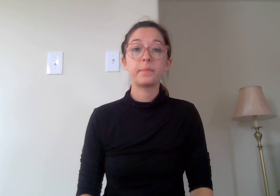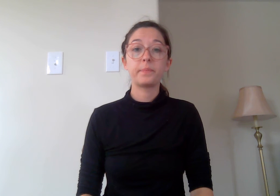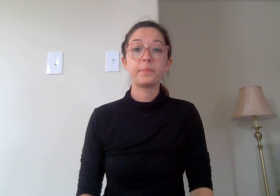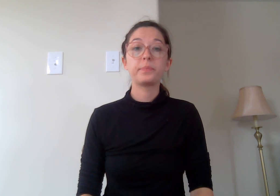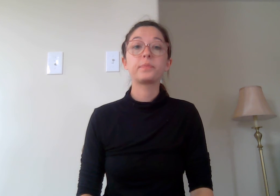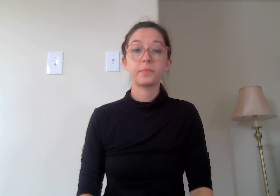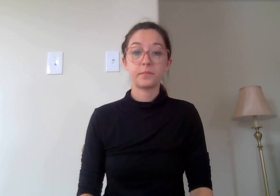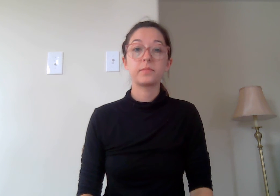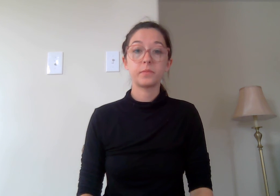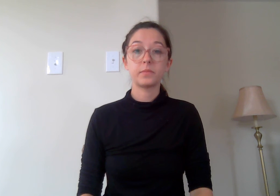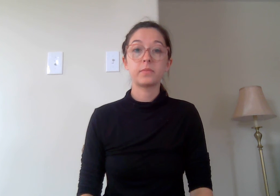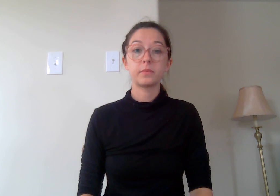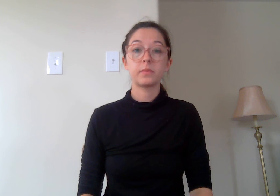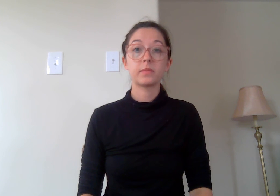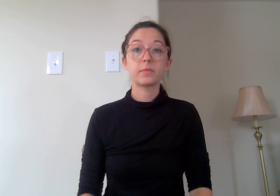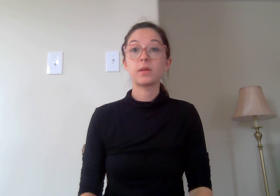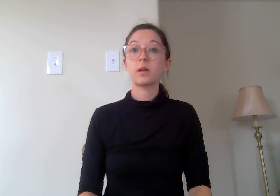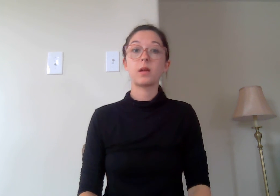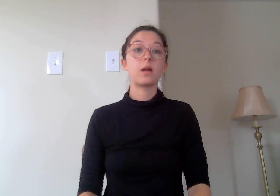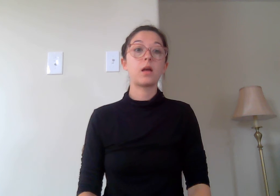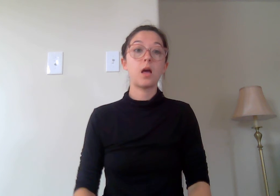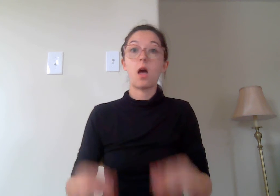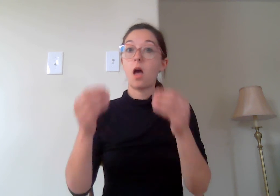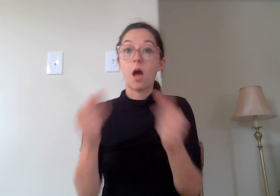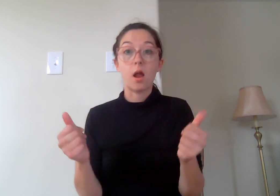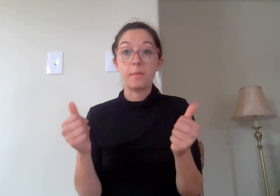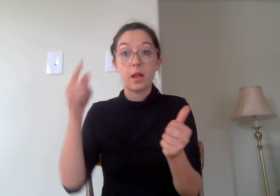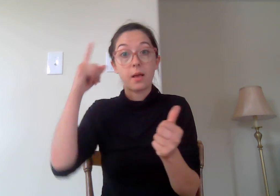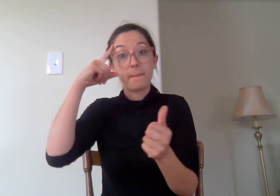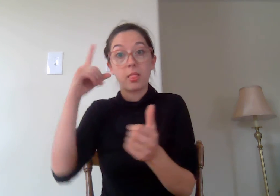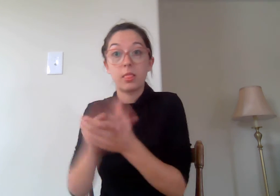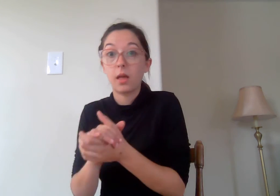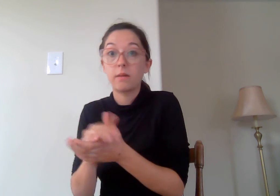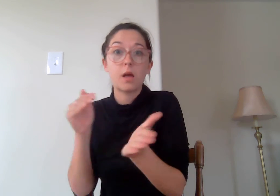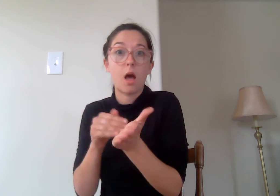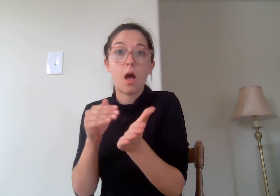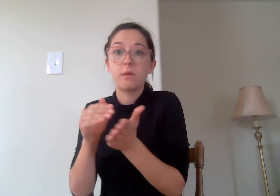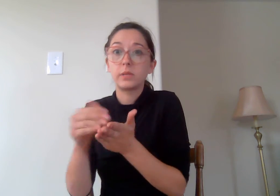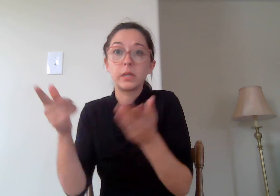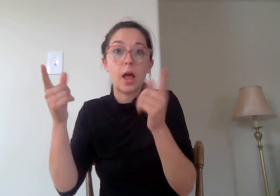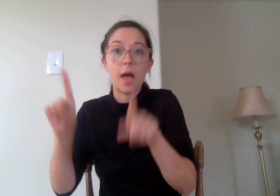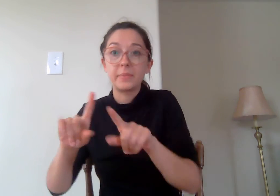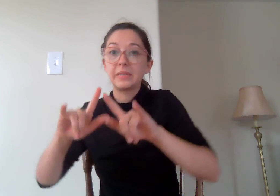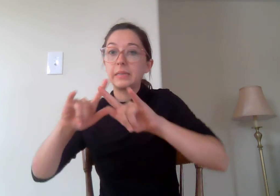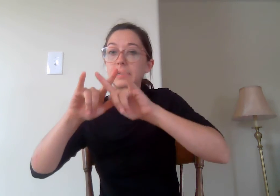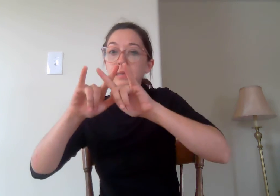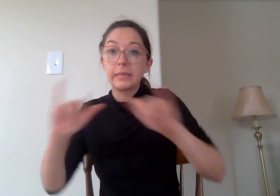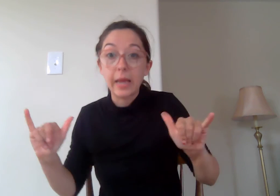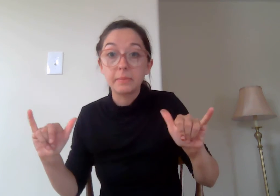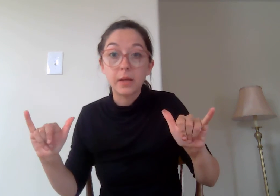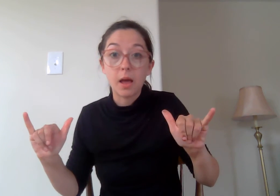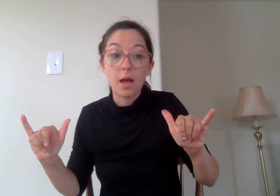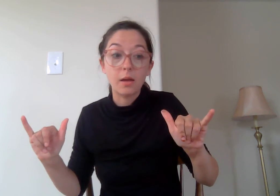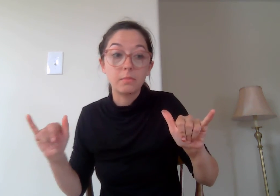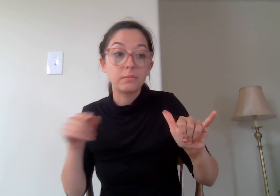why they're called automatic. So when you have the ABCs, these core beliefs are those things that pop